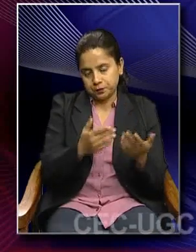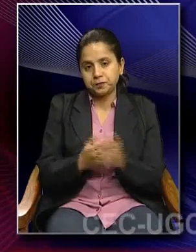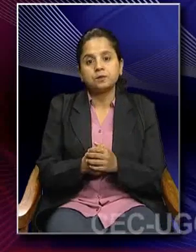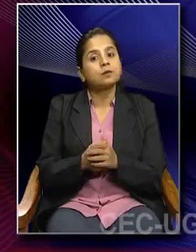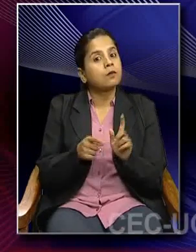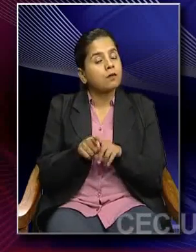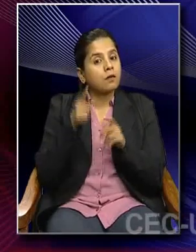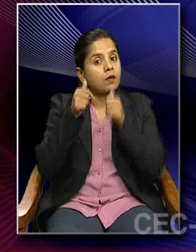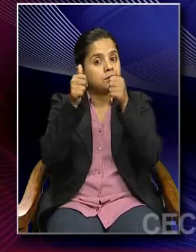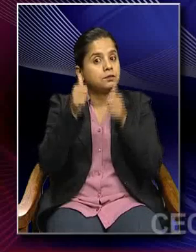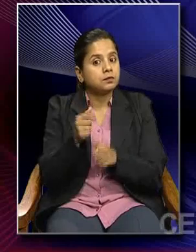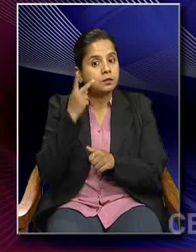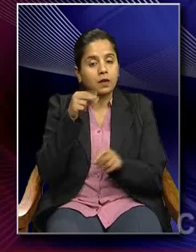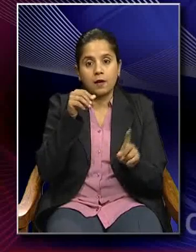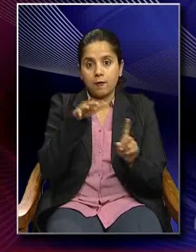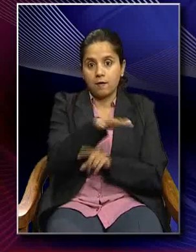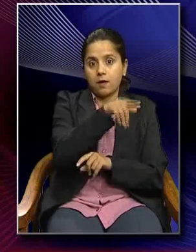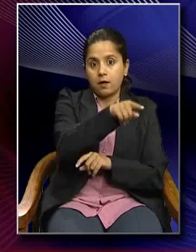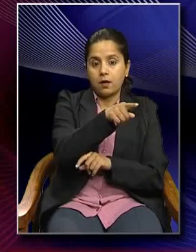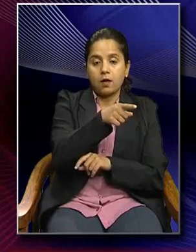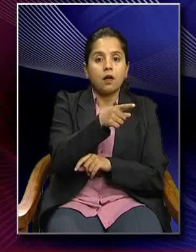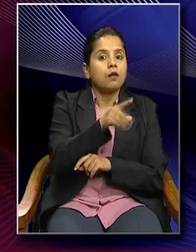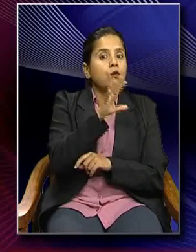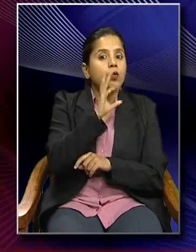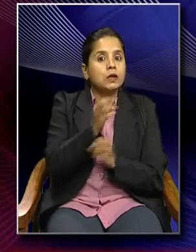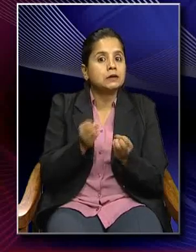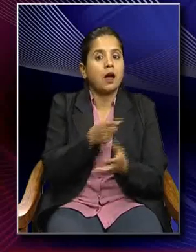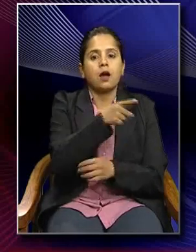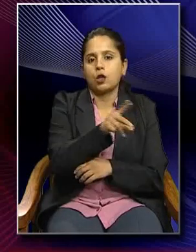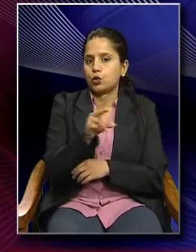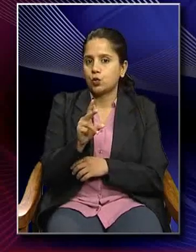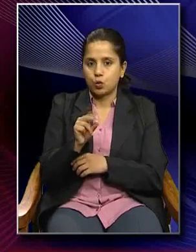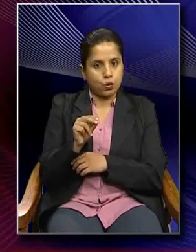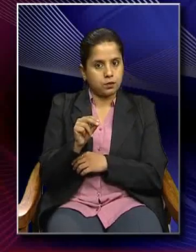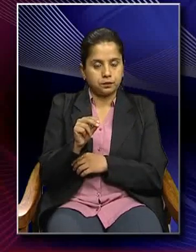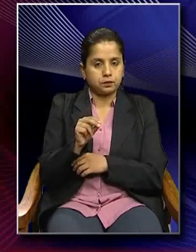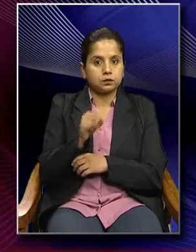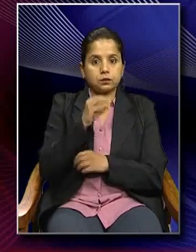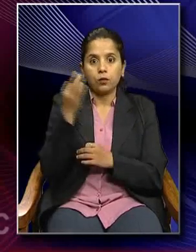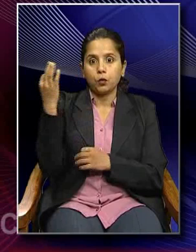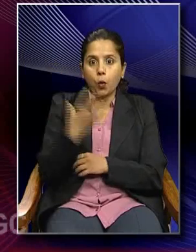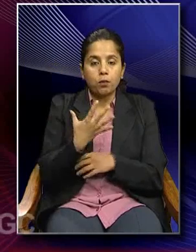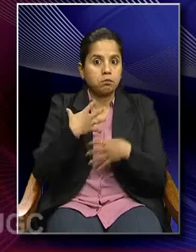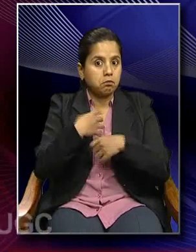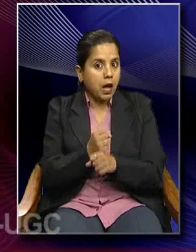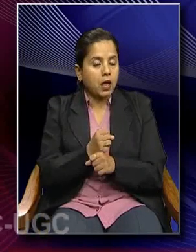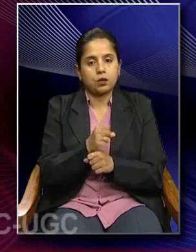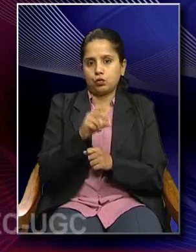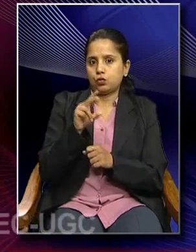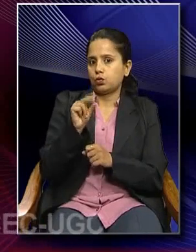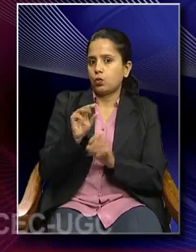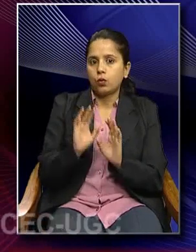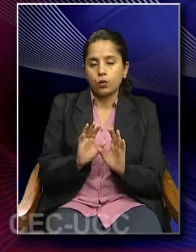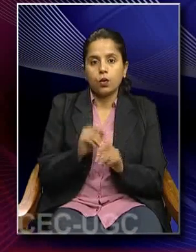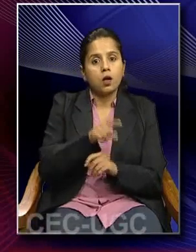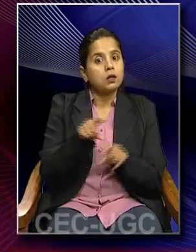Hence, the effect is not a real beginning or a new creation. It